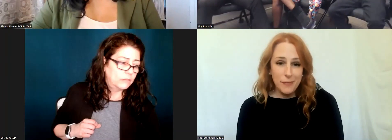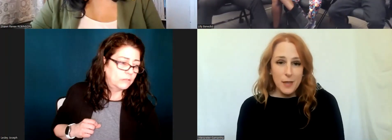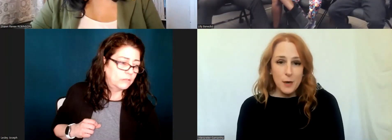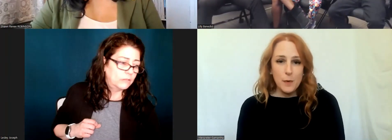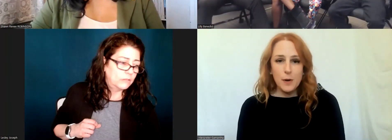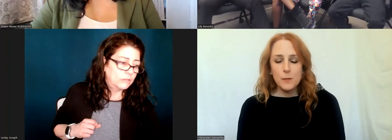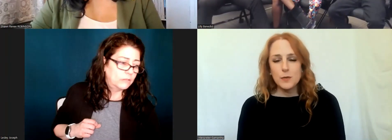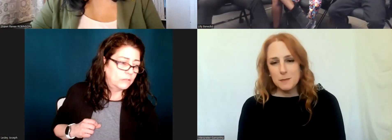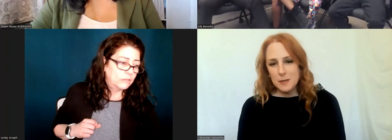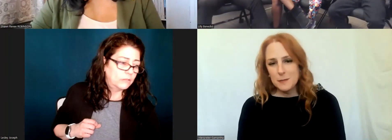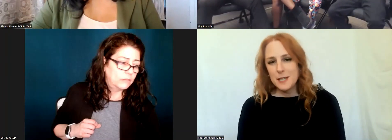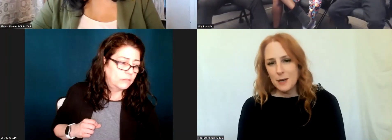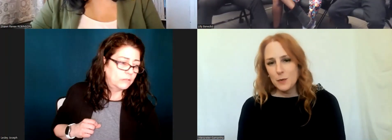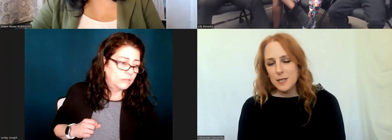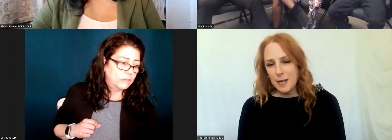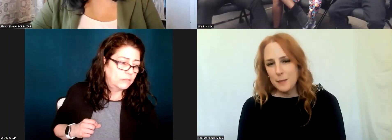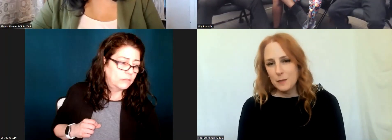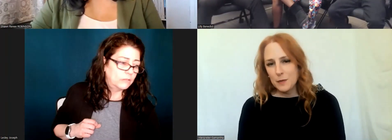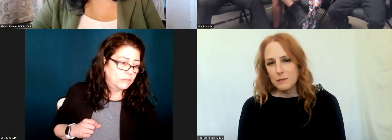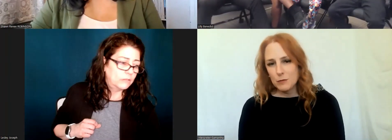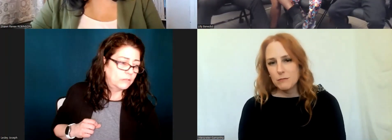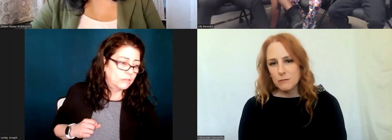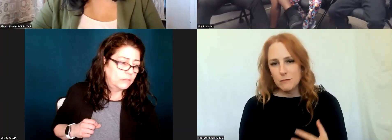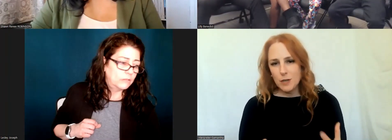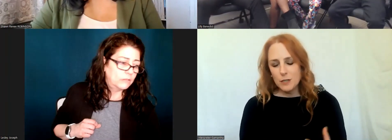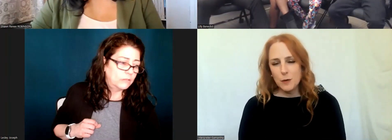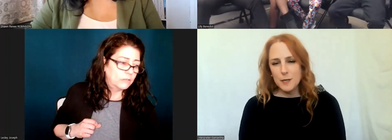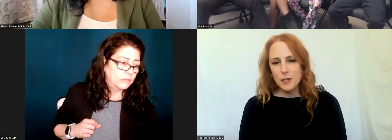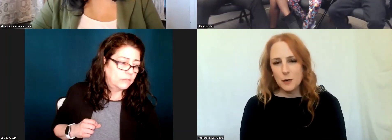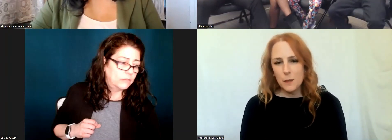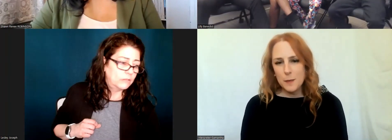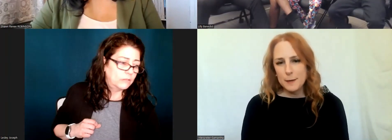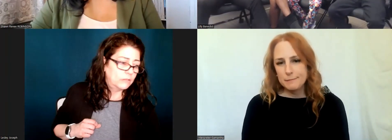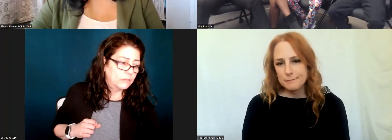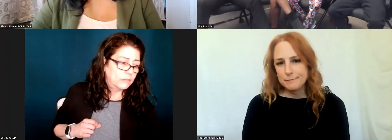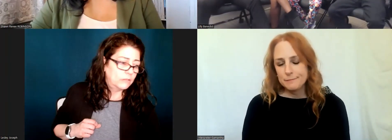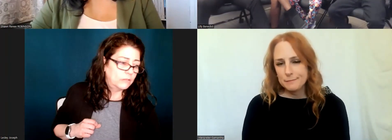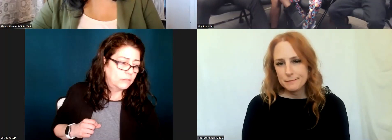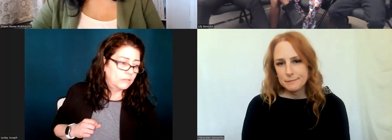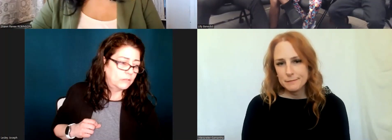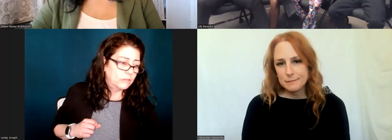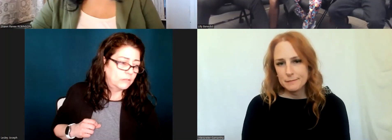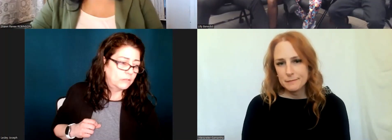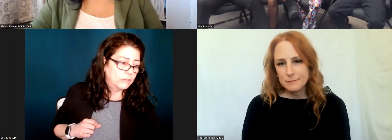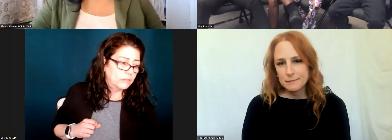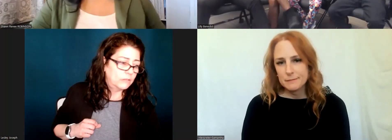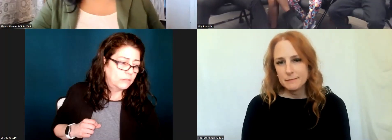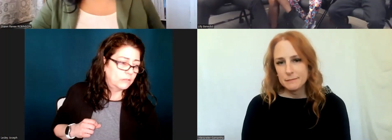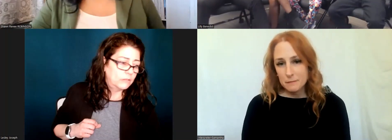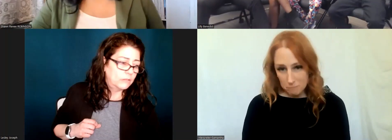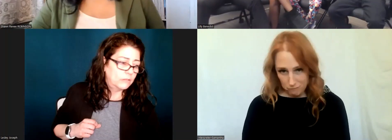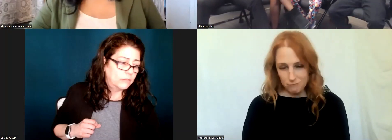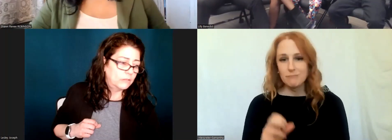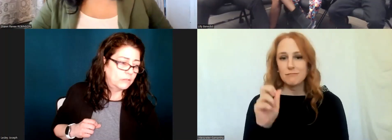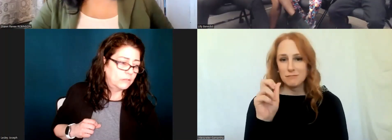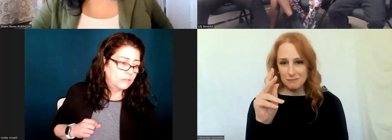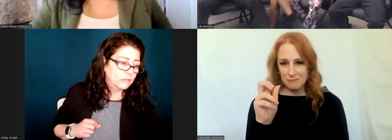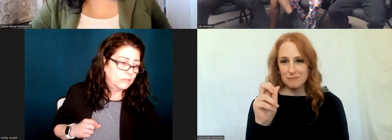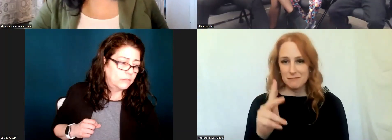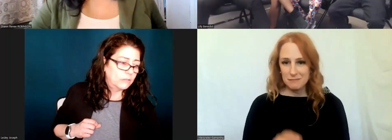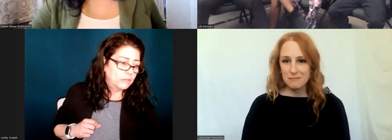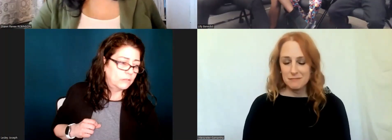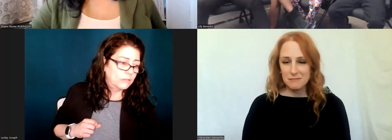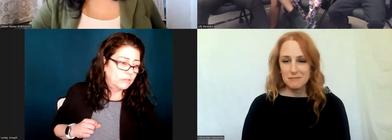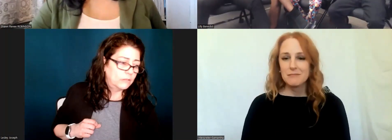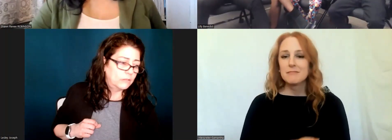it. Or sometimes, again, we'll type and we'll show each other what we mean. Okay. And